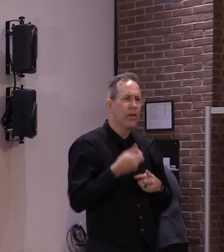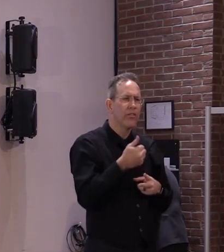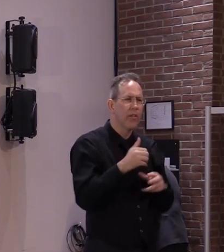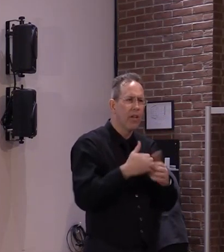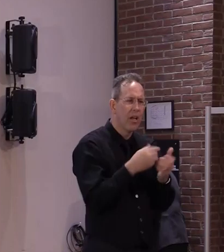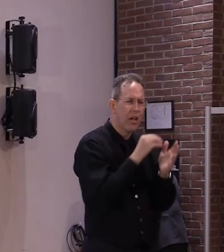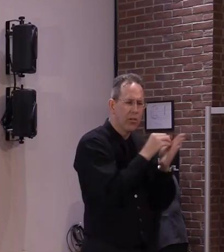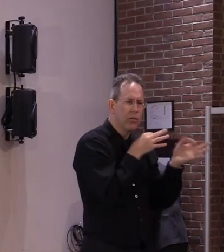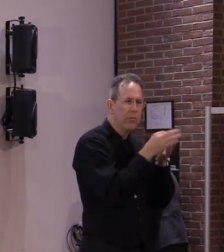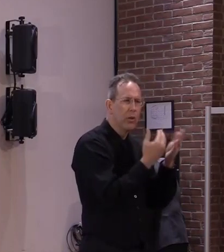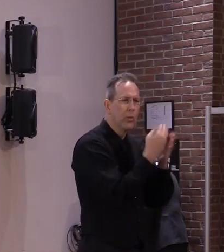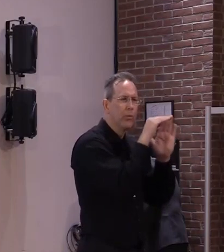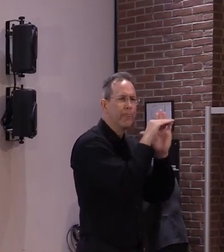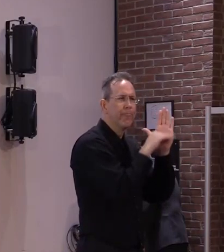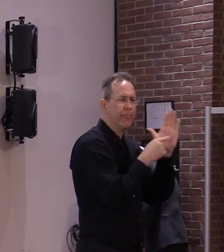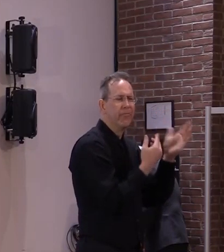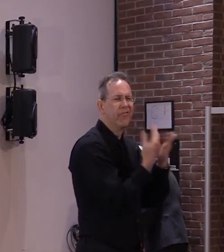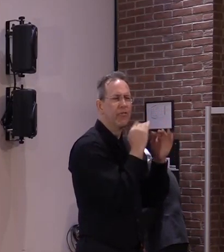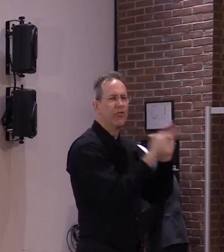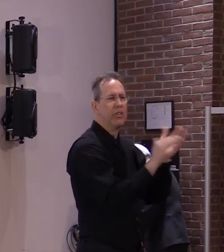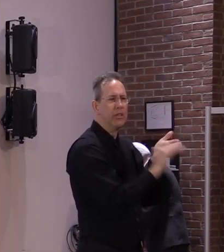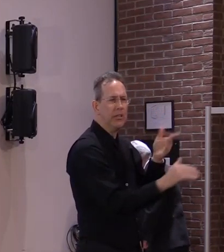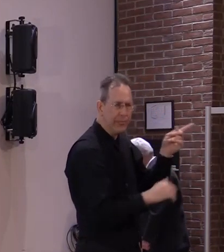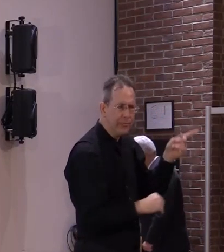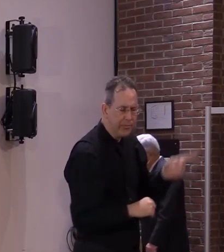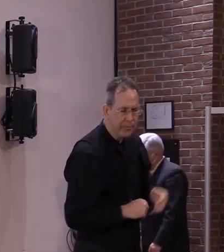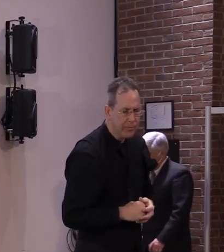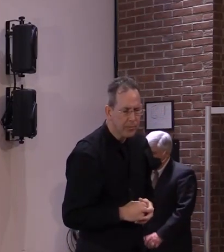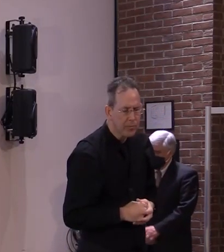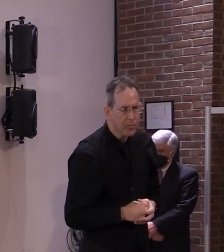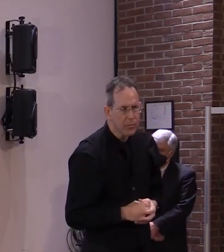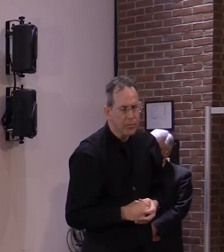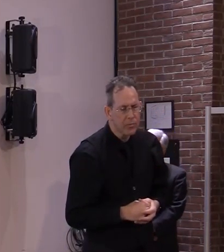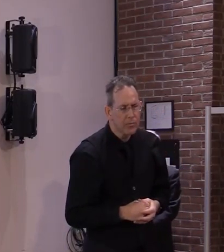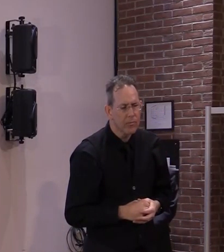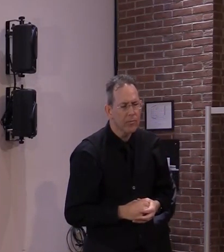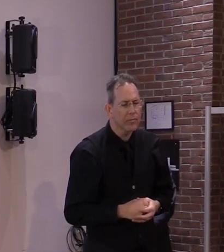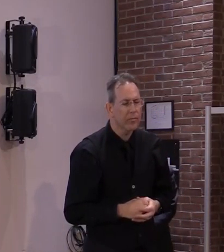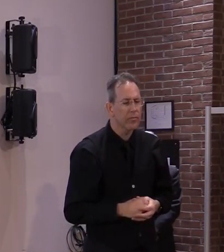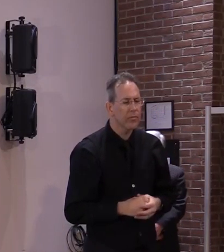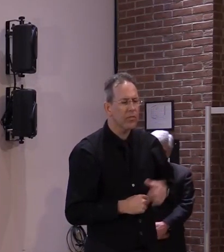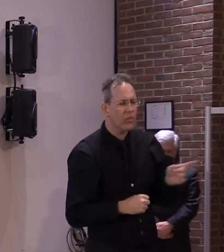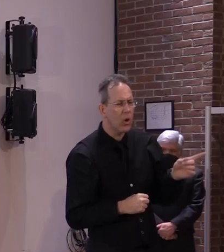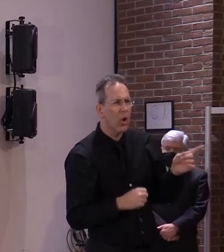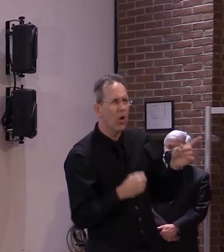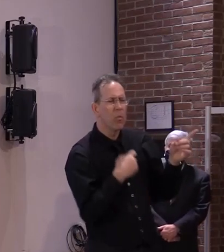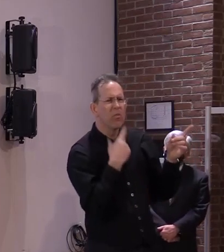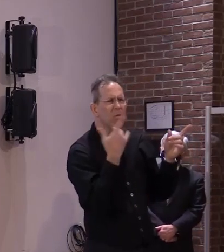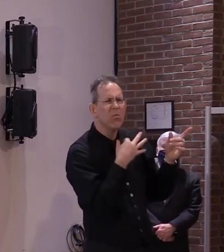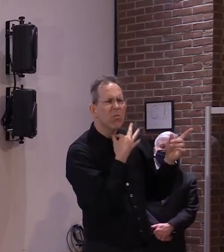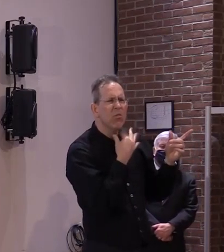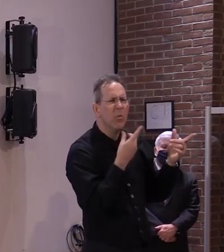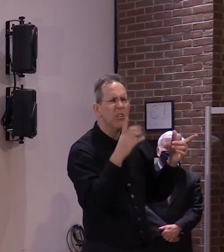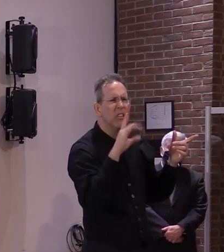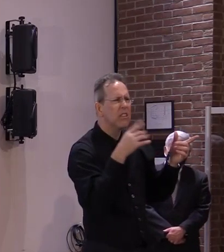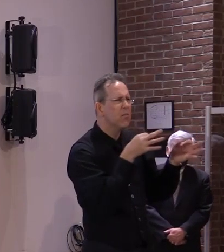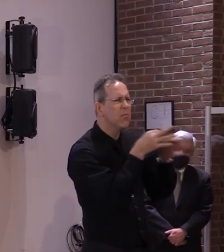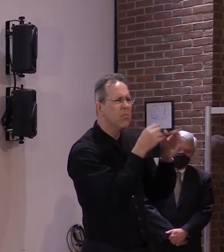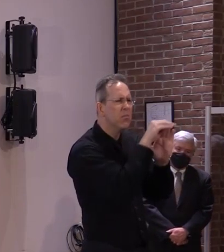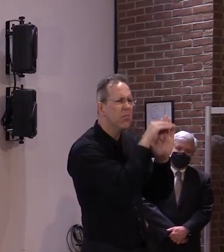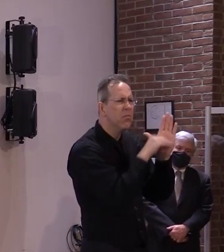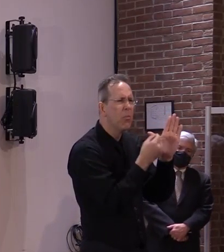or traveling. We expect to have further details on Friday. But there are still many details we're trying to